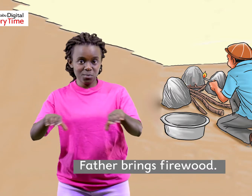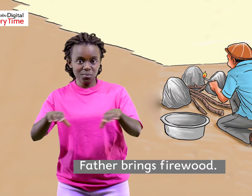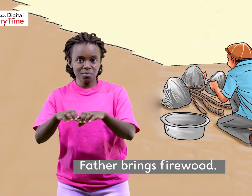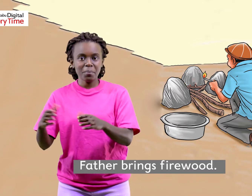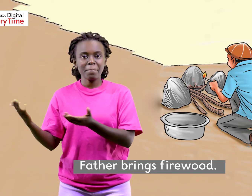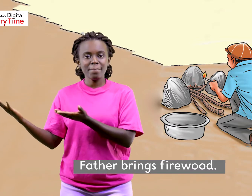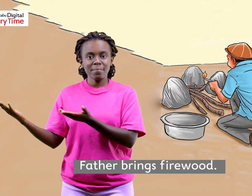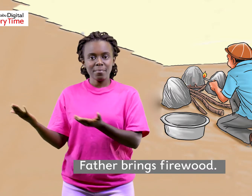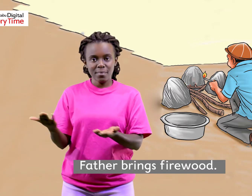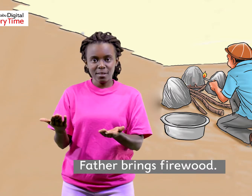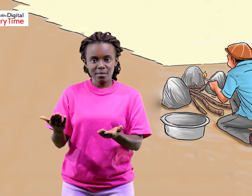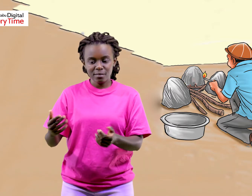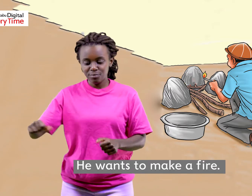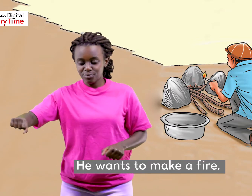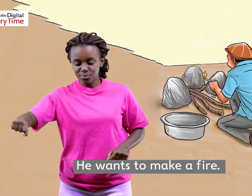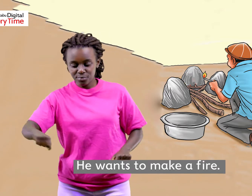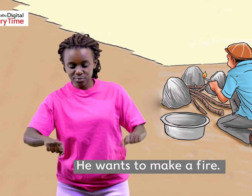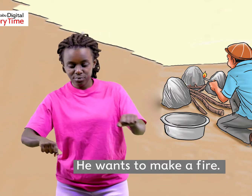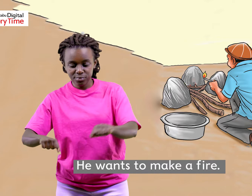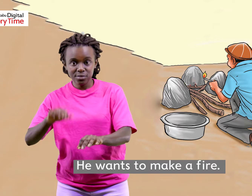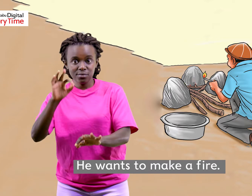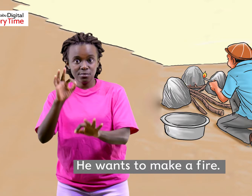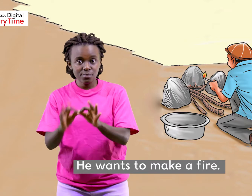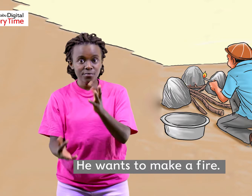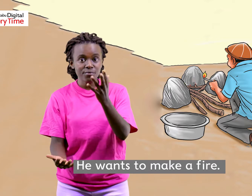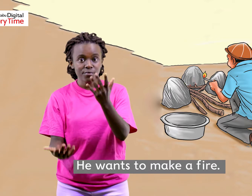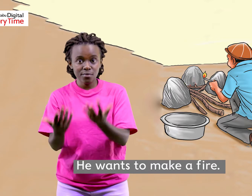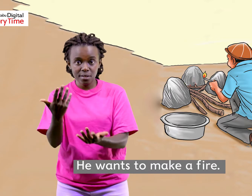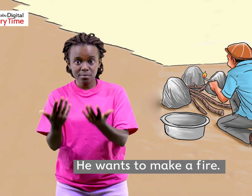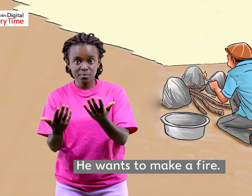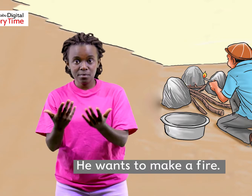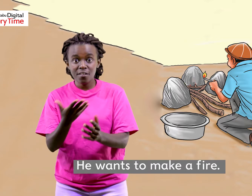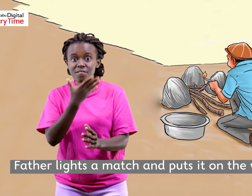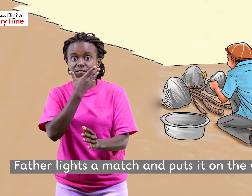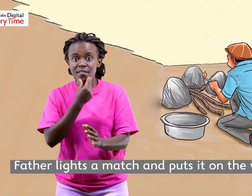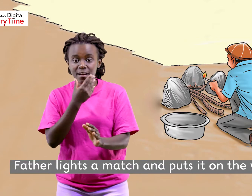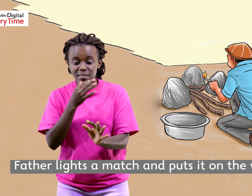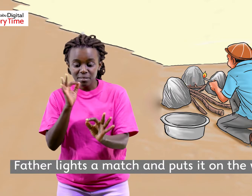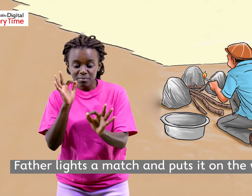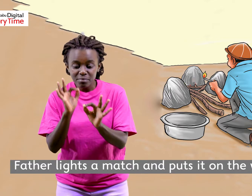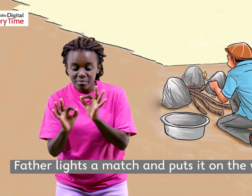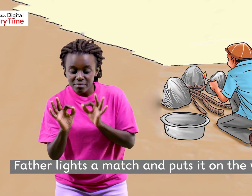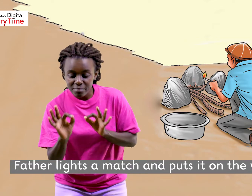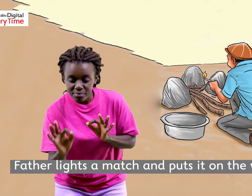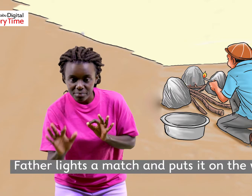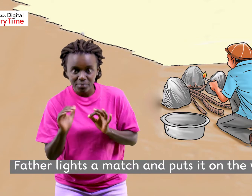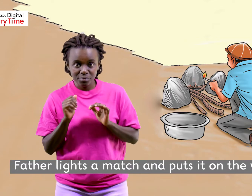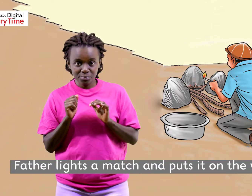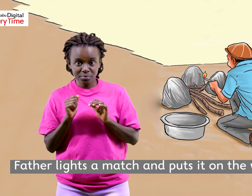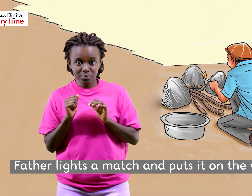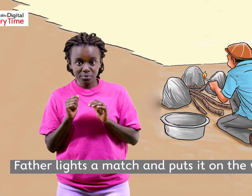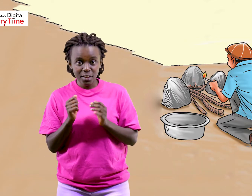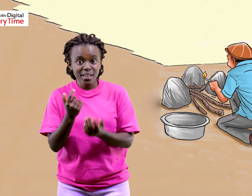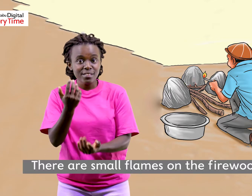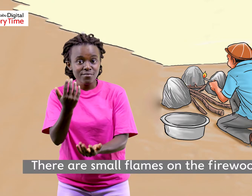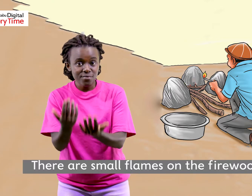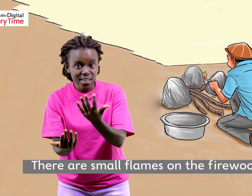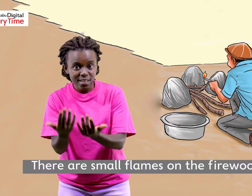Father brings firewood. He wants to make a fire. Father lights a match and puts it on the wood. There